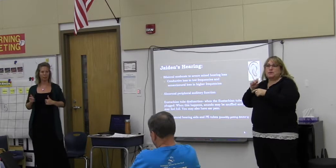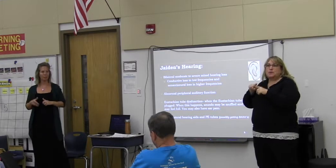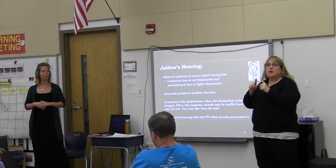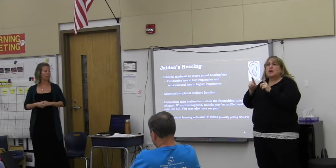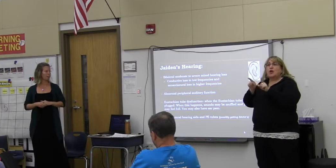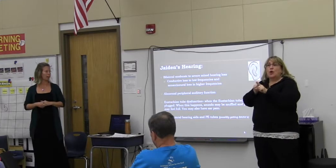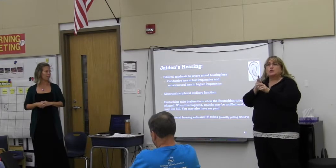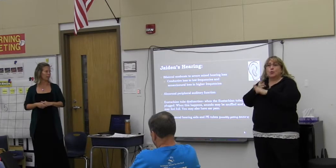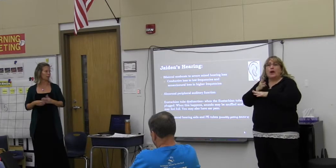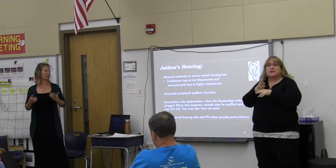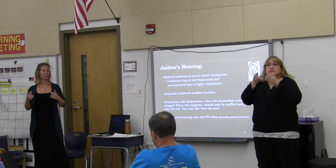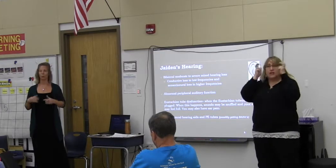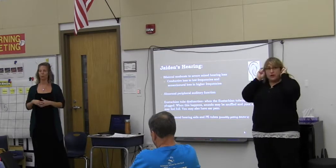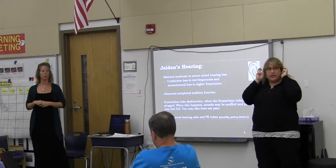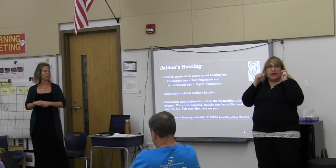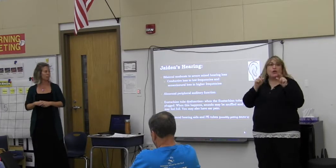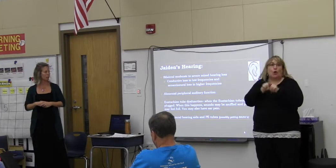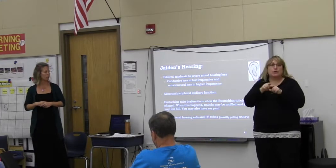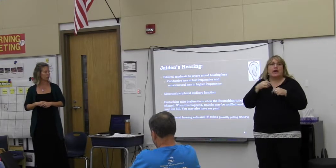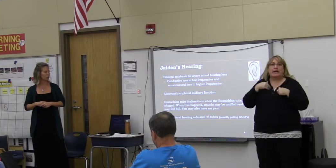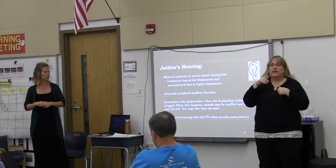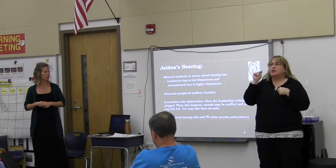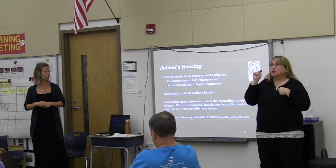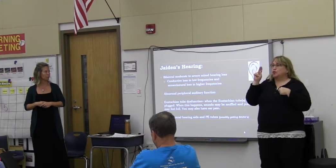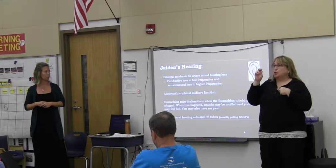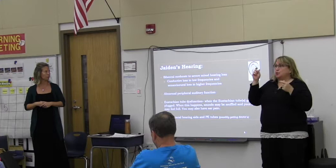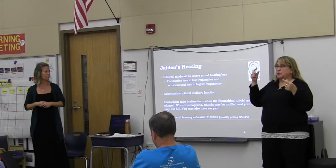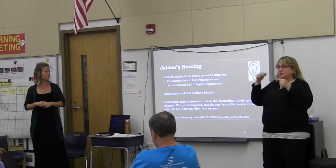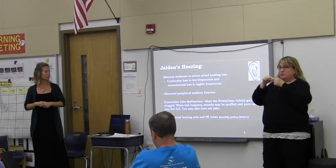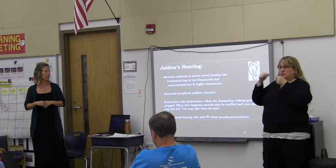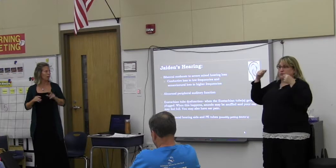hearing aids, and then he also has tubes in his ears.